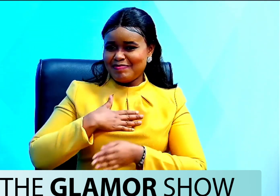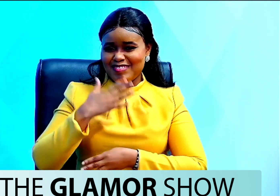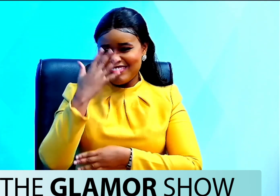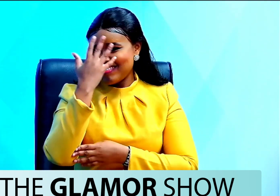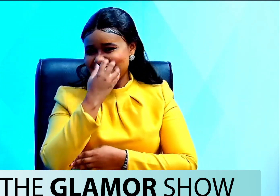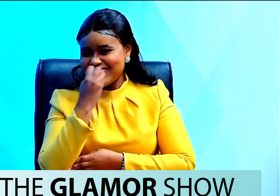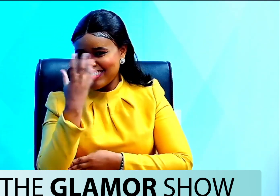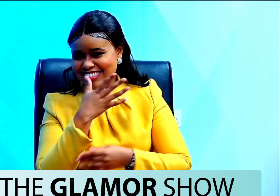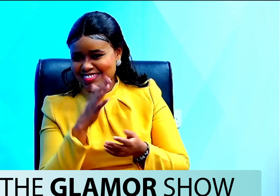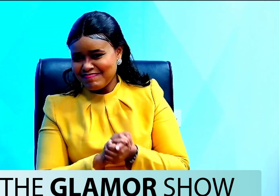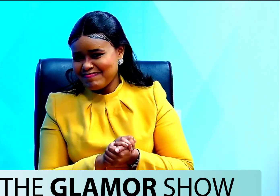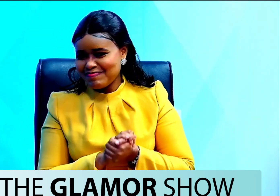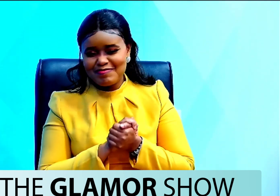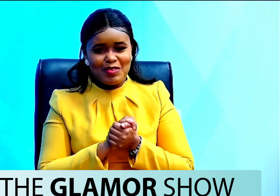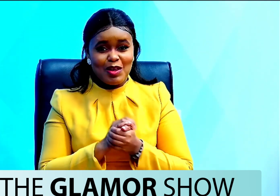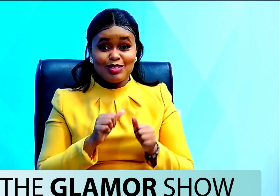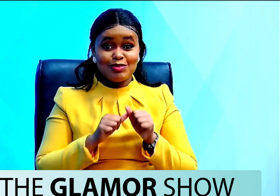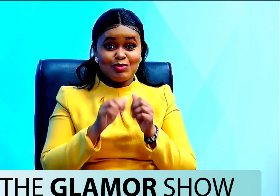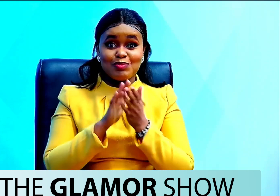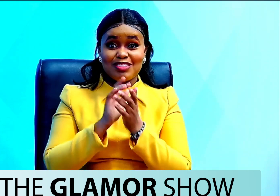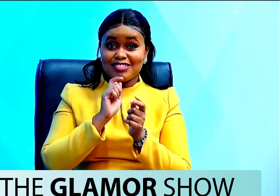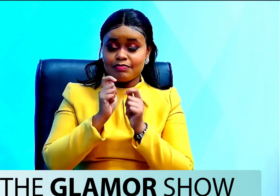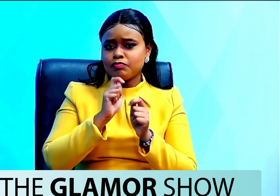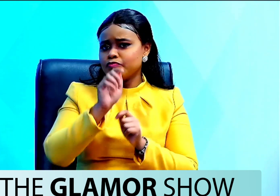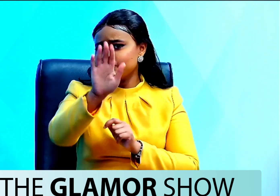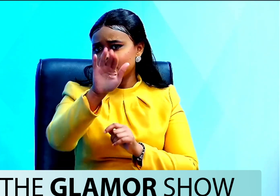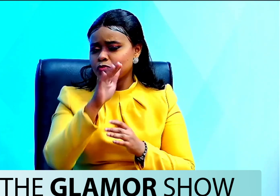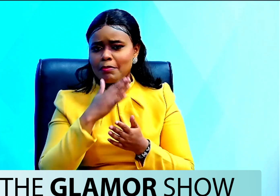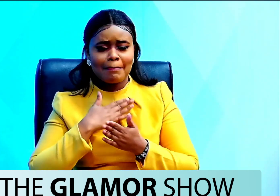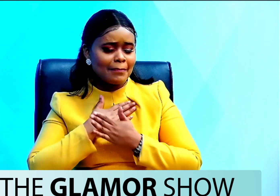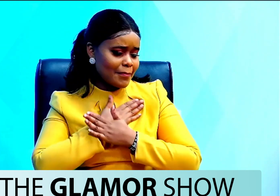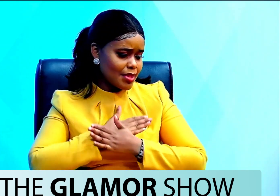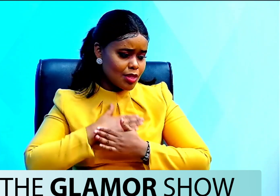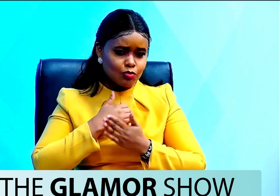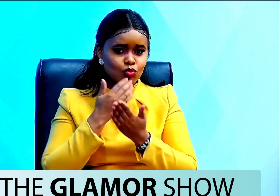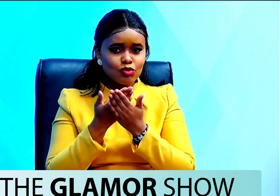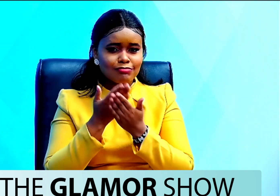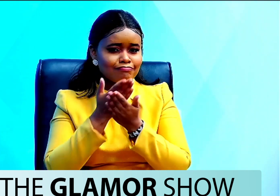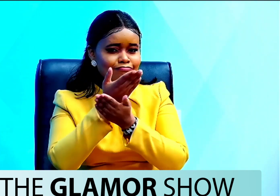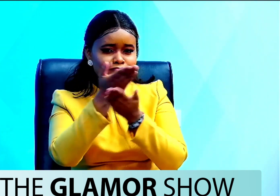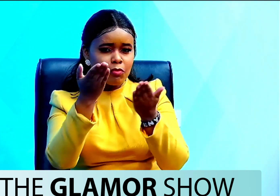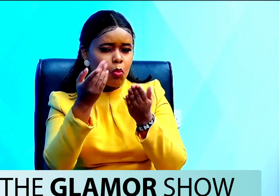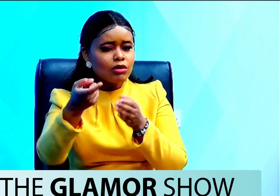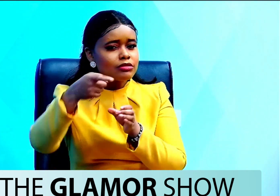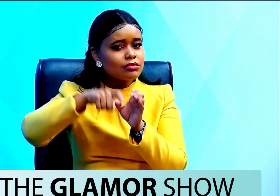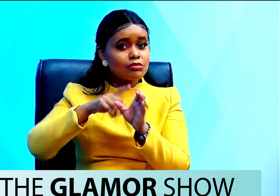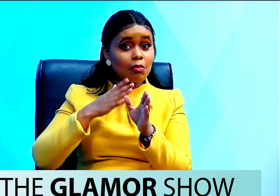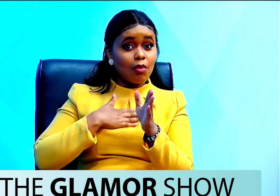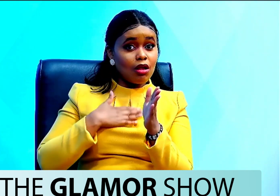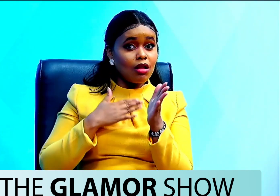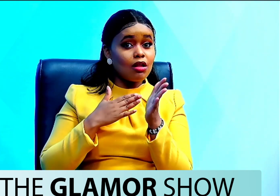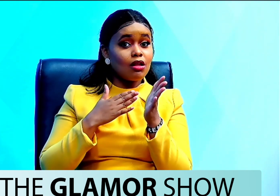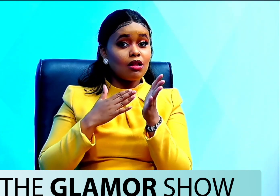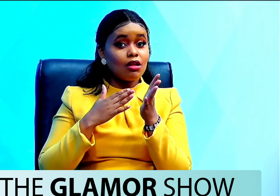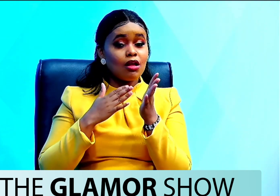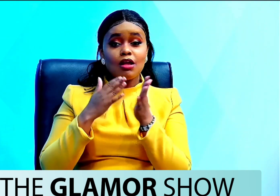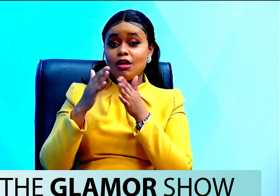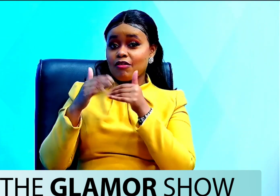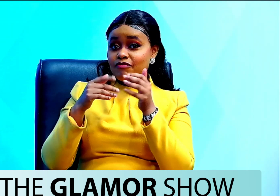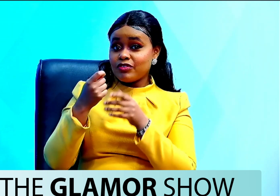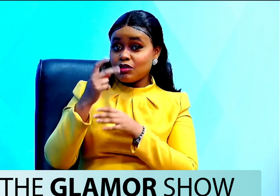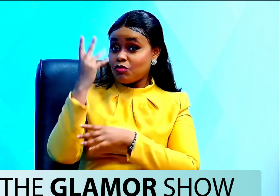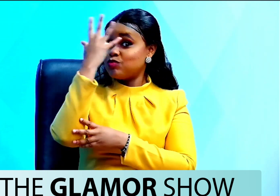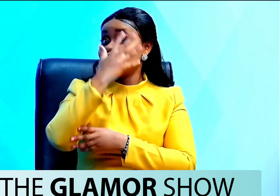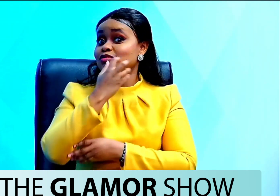And welcome back from that short break. This is the Glamour Show. Allow me to continue with this interview, but before then,